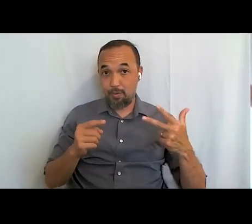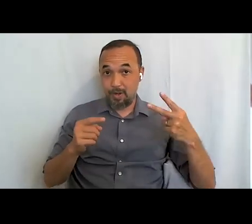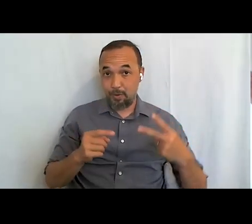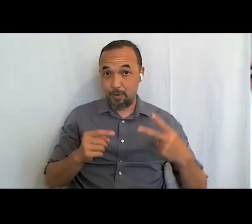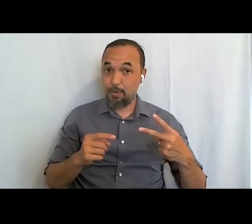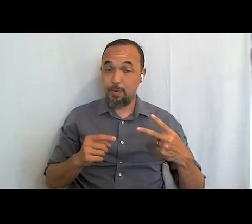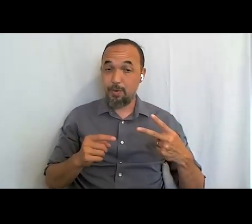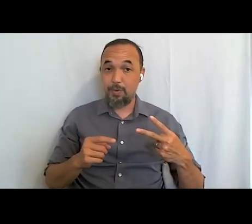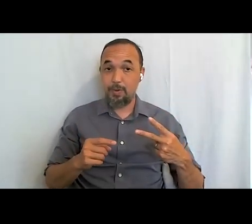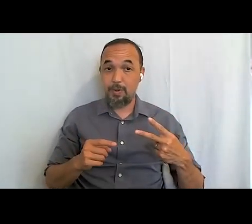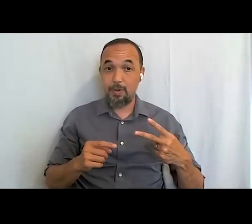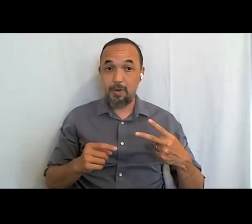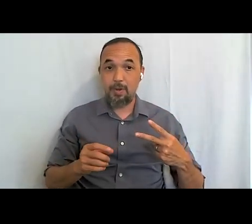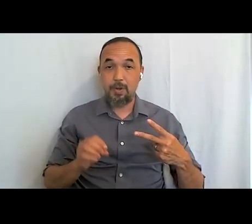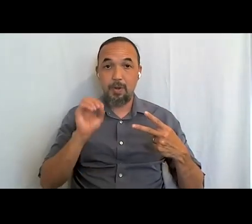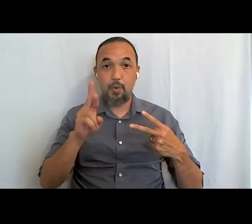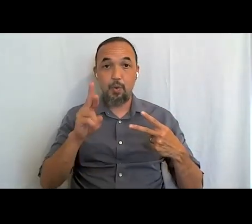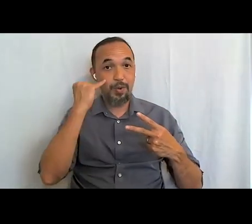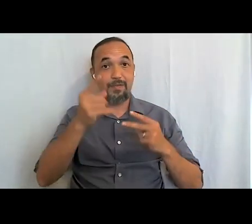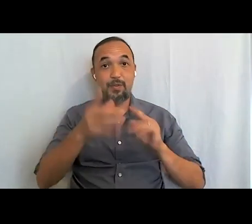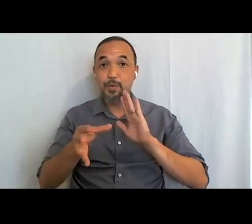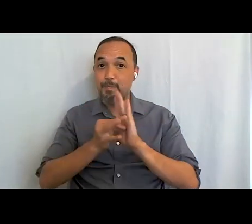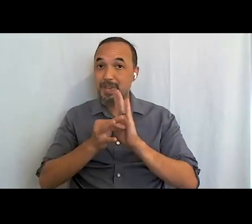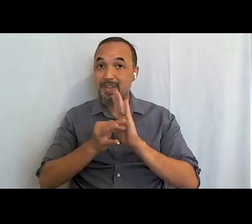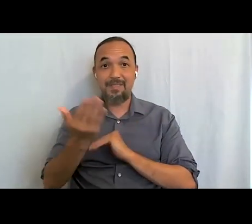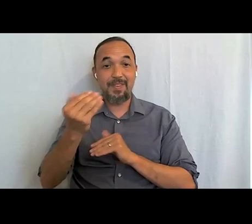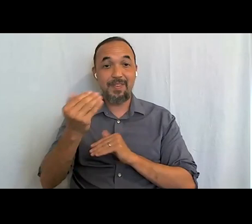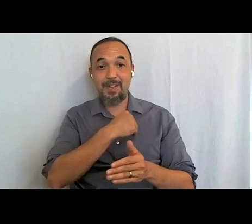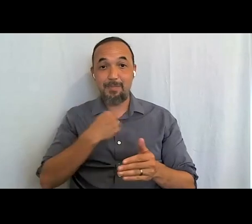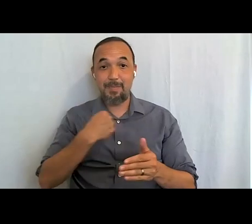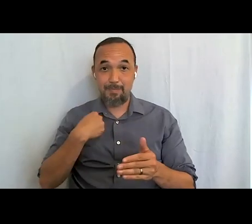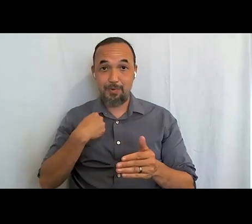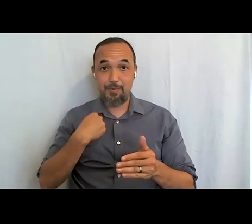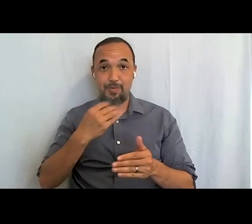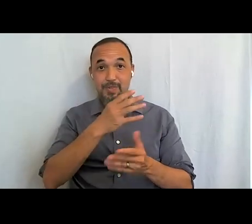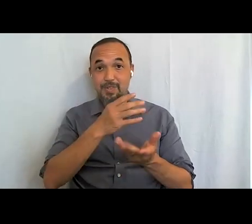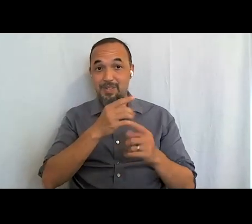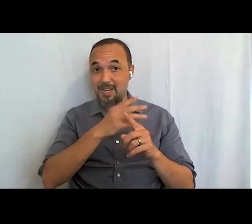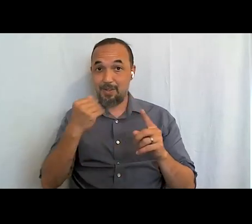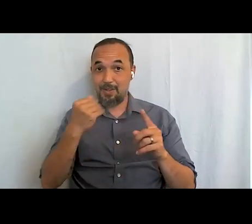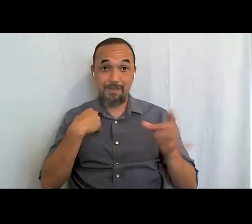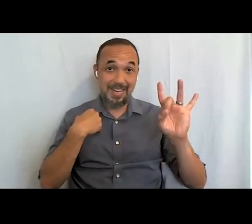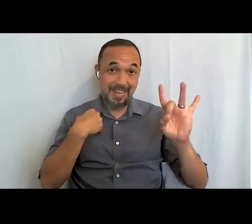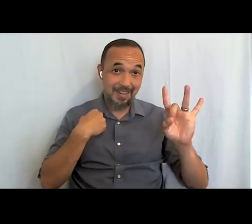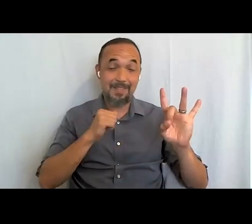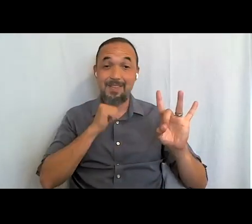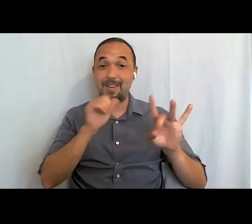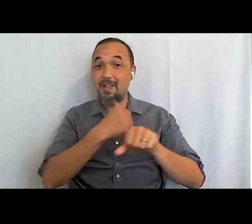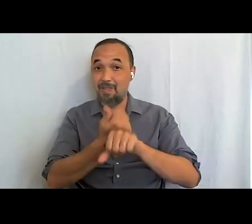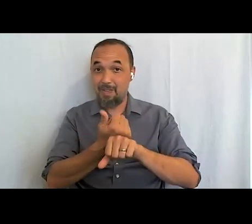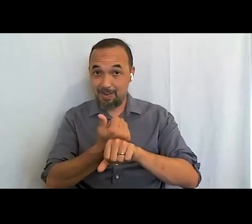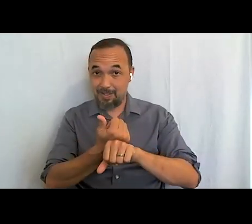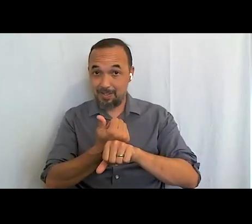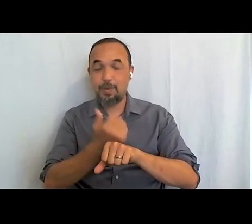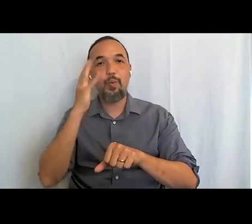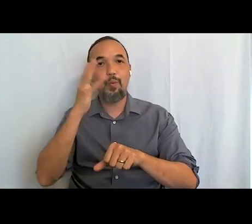a 15 member team and you have eight people, but you didn't lock, people will be added. So you got to lock it down.